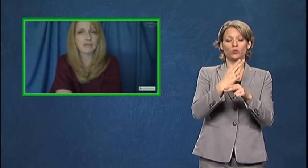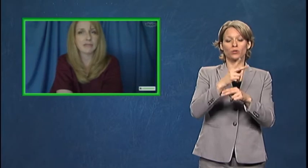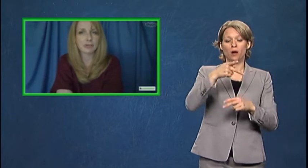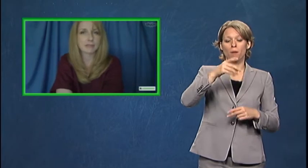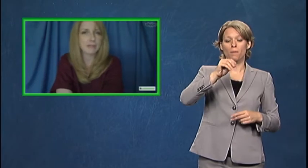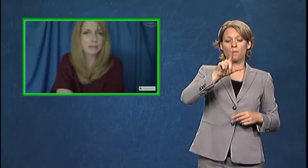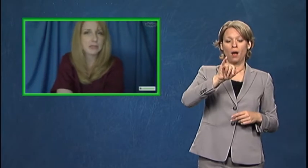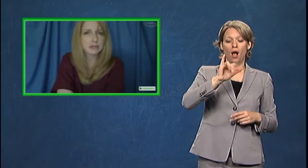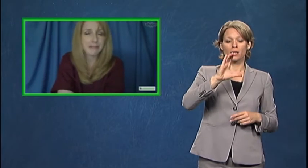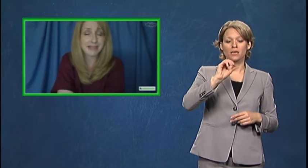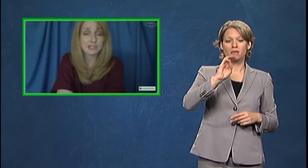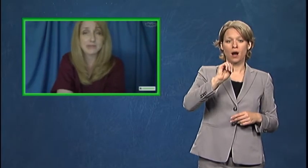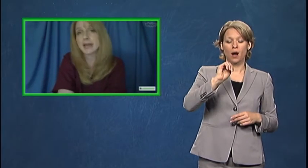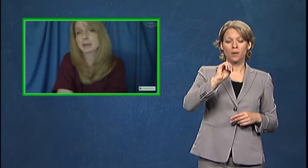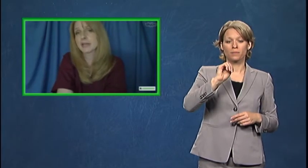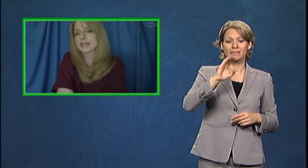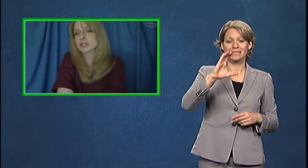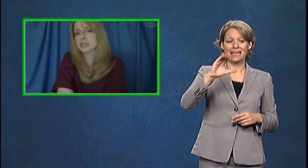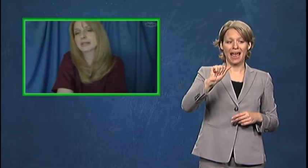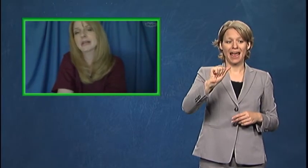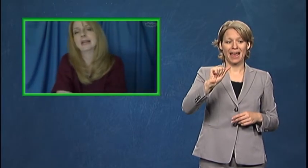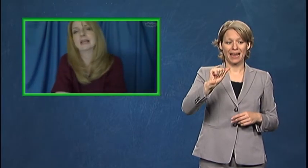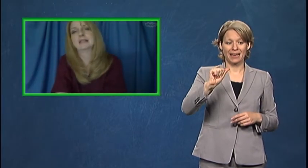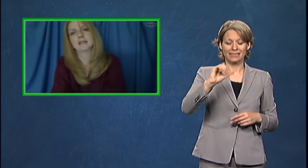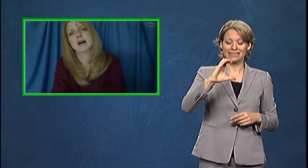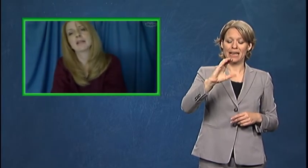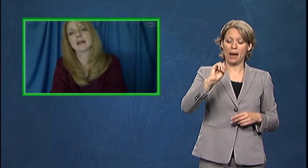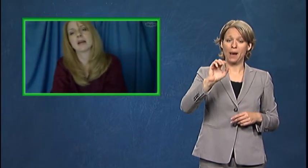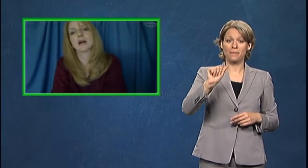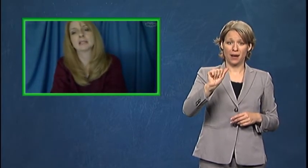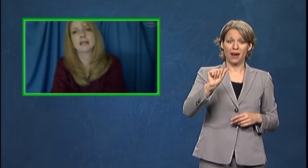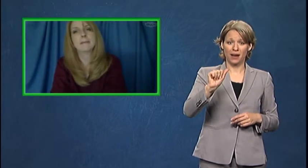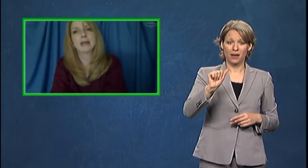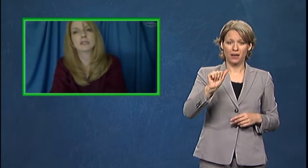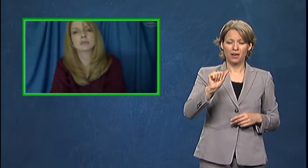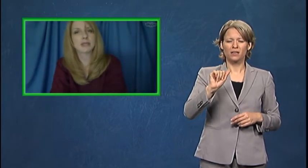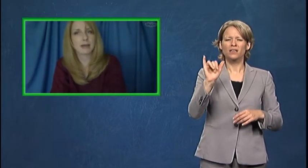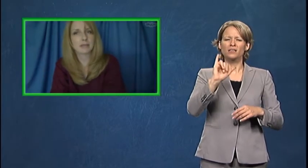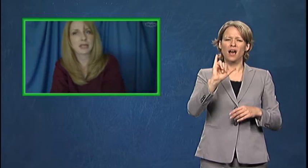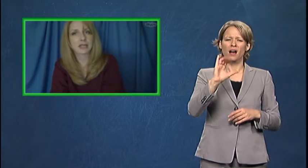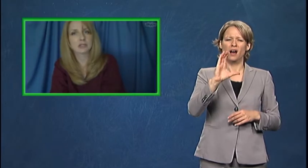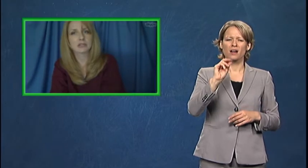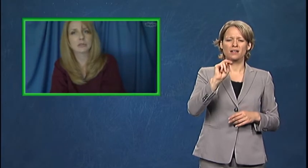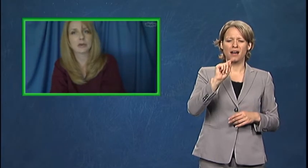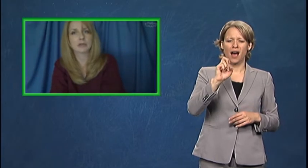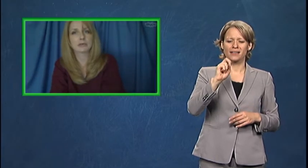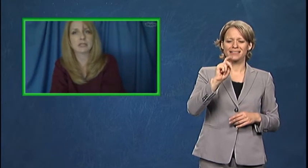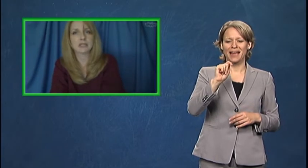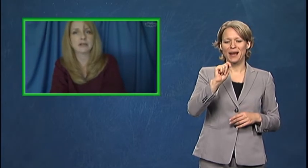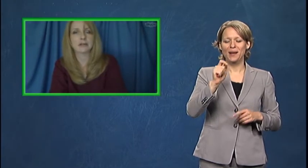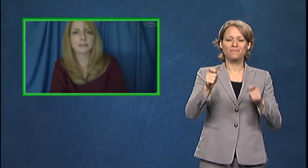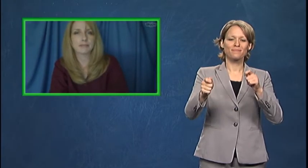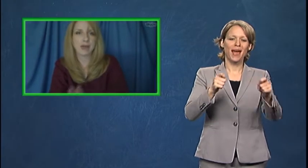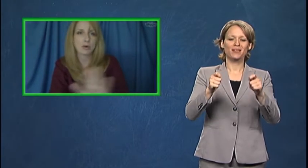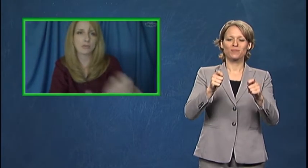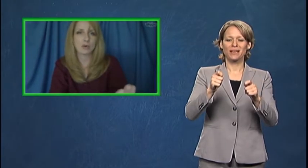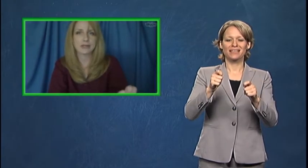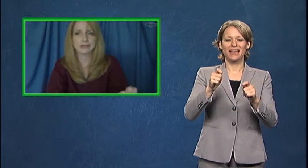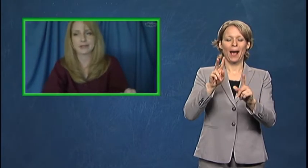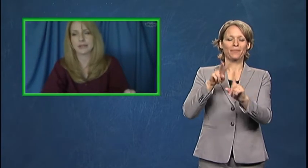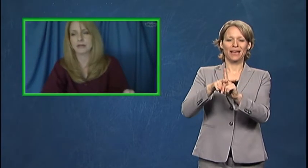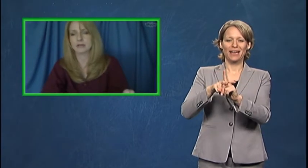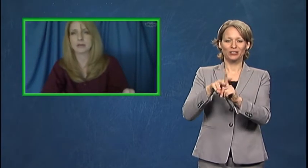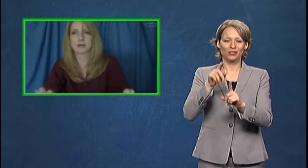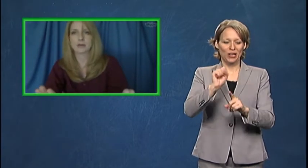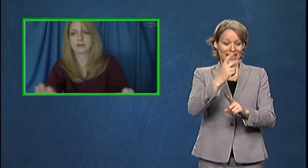CMA, a converged management application. It's a lot like content management applications where you see the